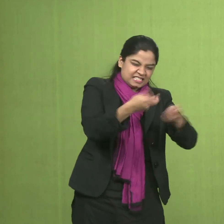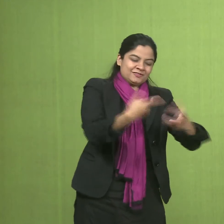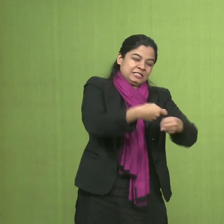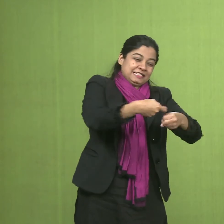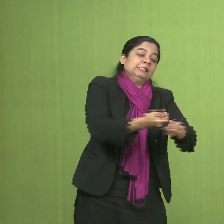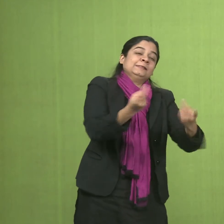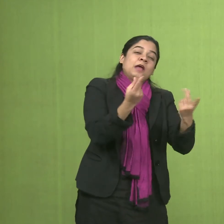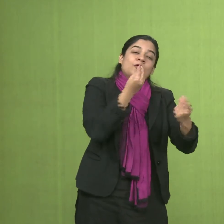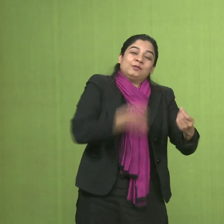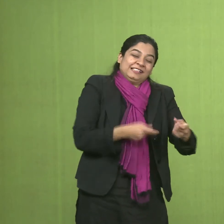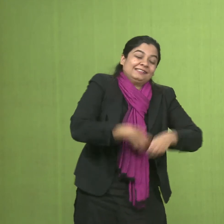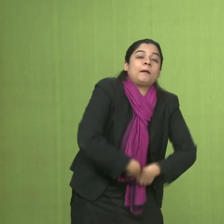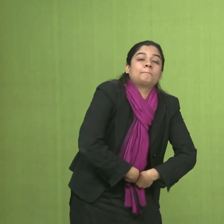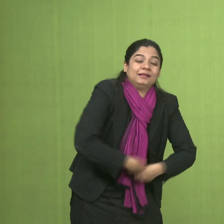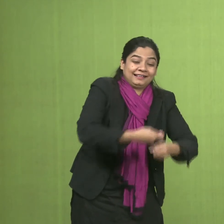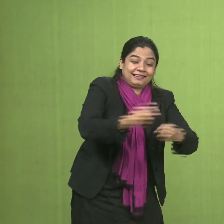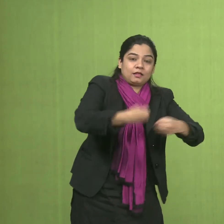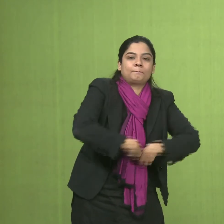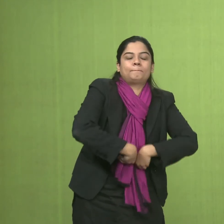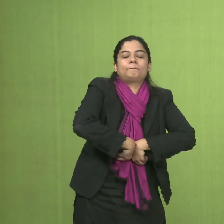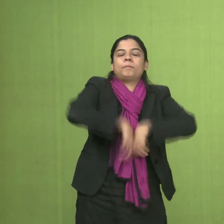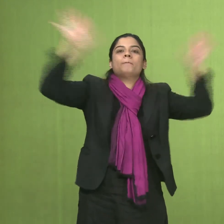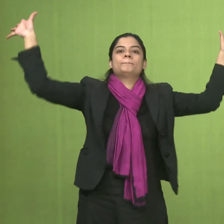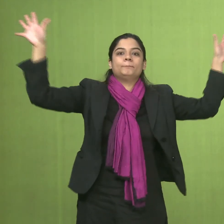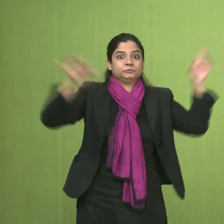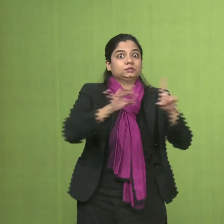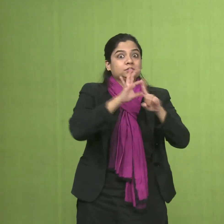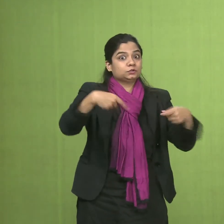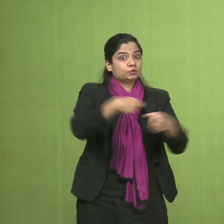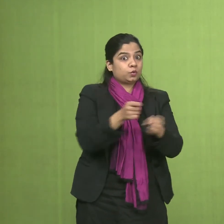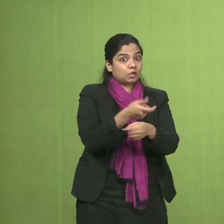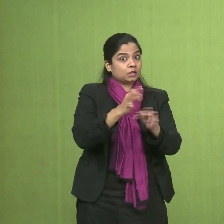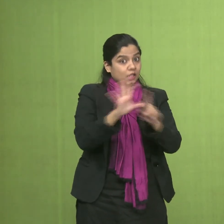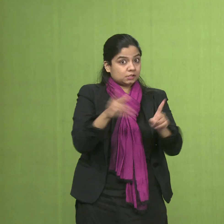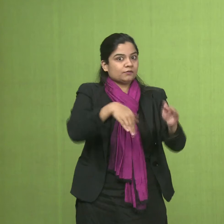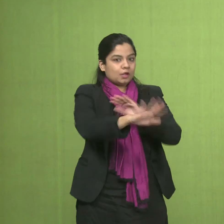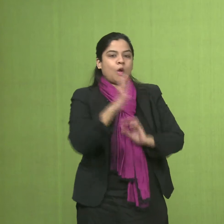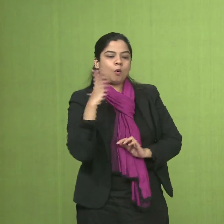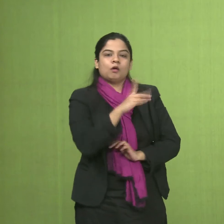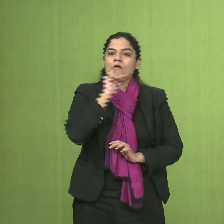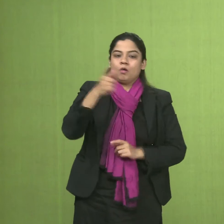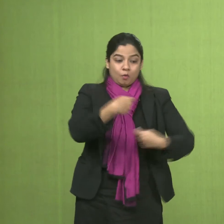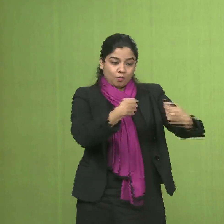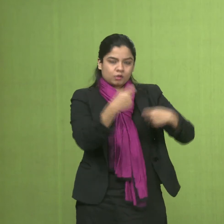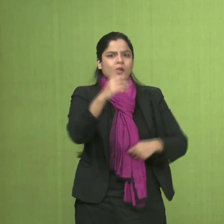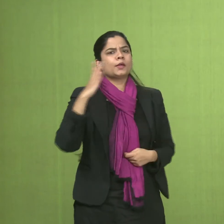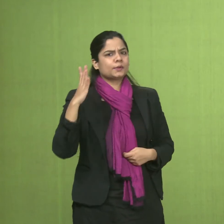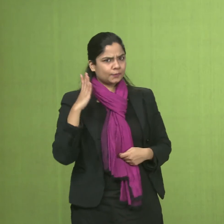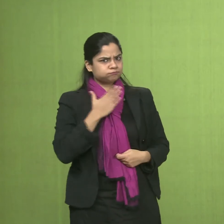don't immediately open it when the food is cooked, just wait for the steam to go down, the steam flow to go